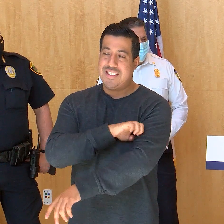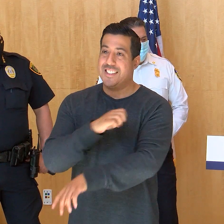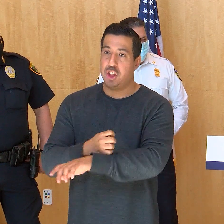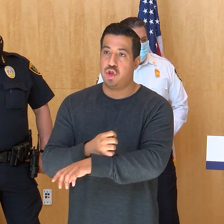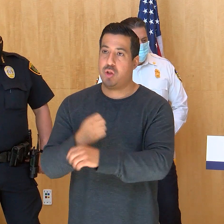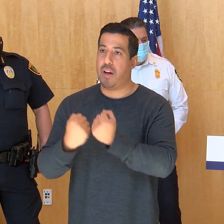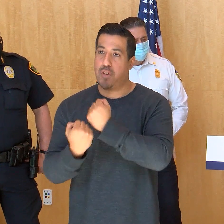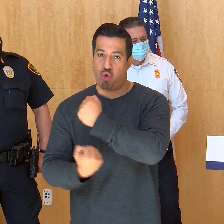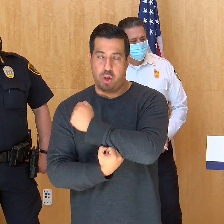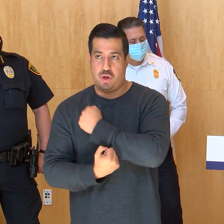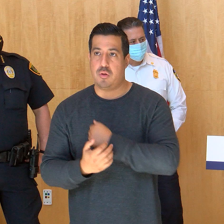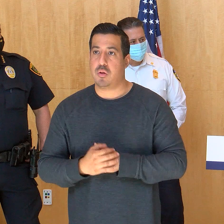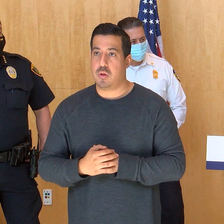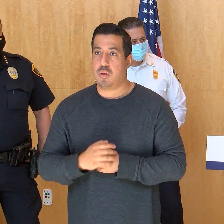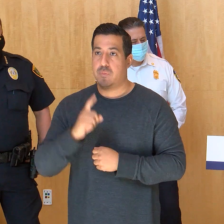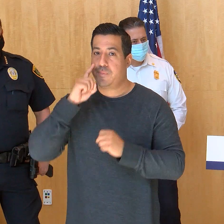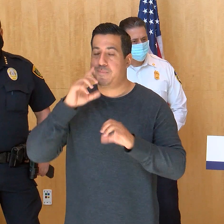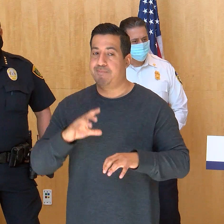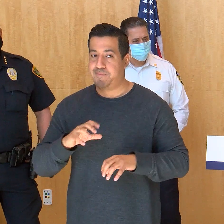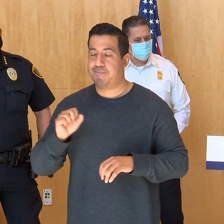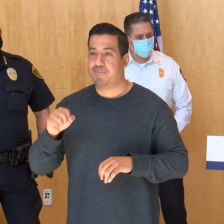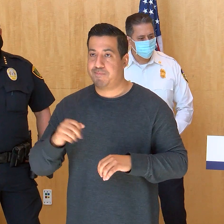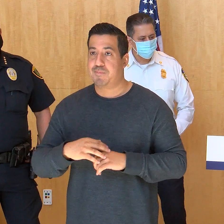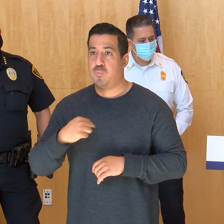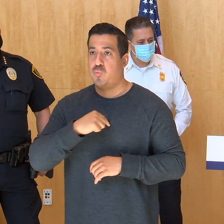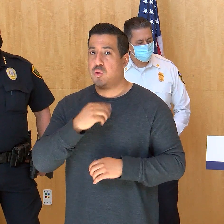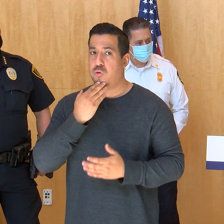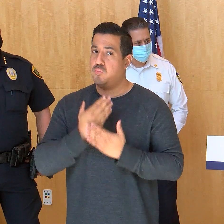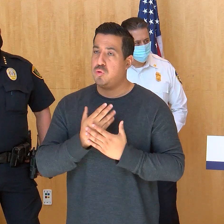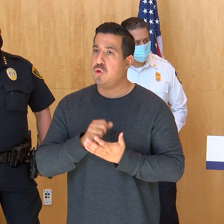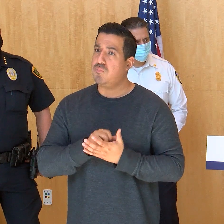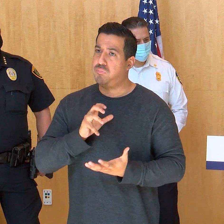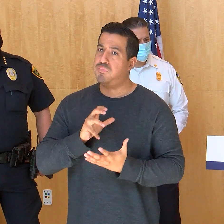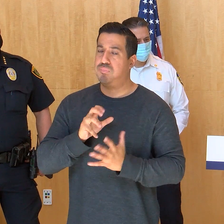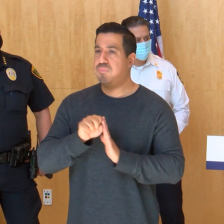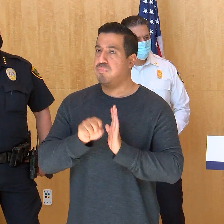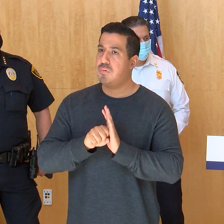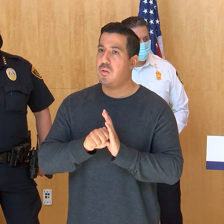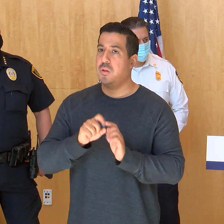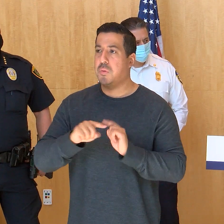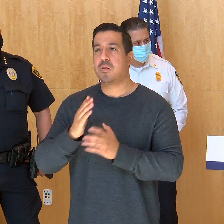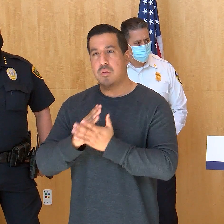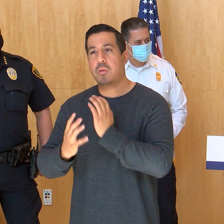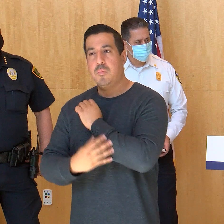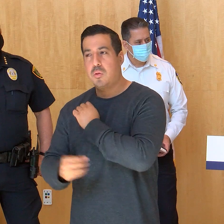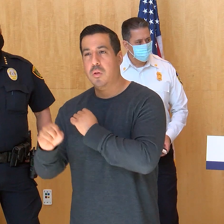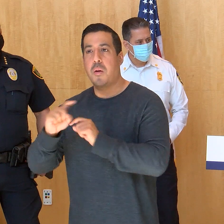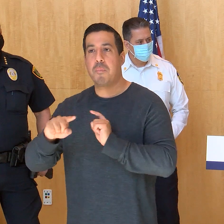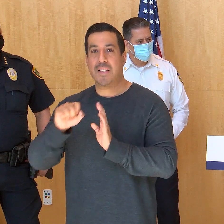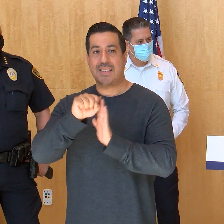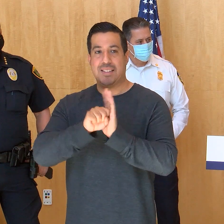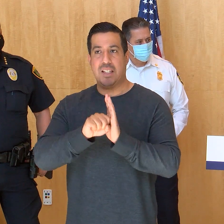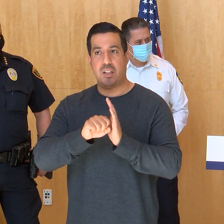infrastructure. It's shocking to know we're a very wealthy state, it appears. Certainly there are impoverished people, but from the state